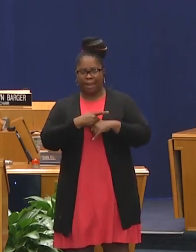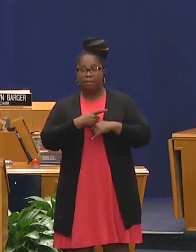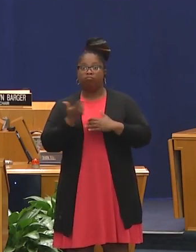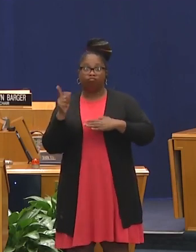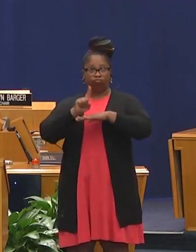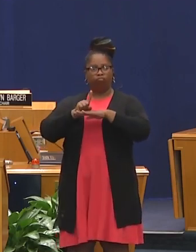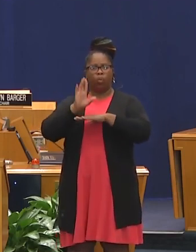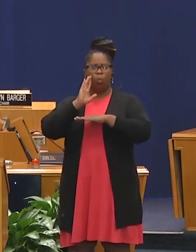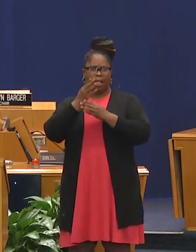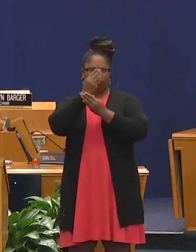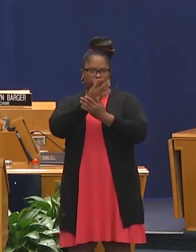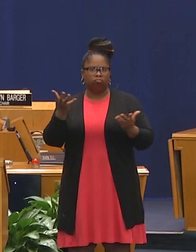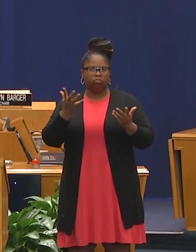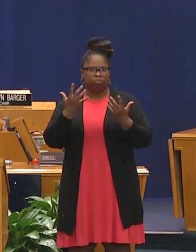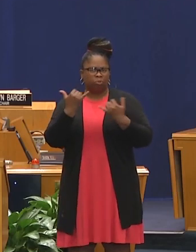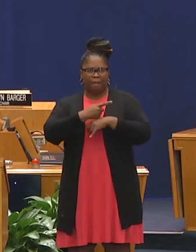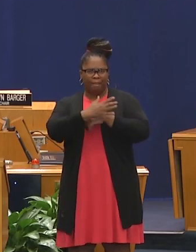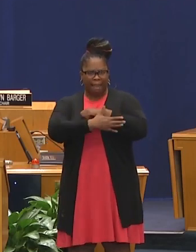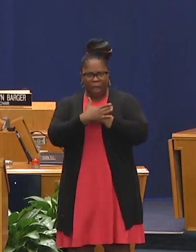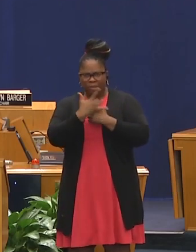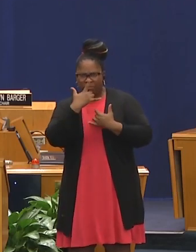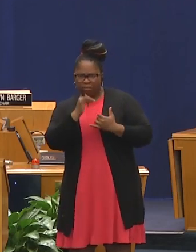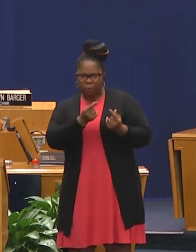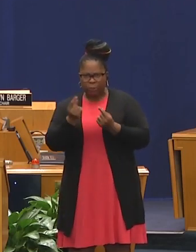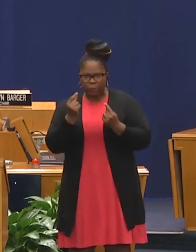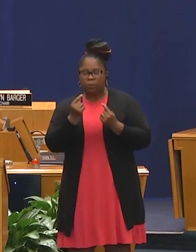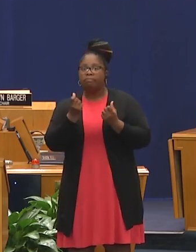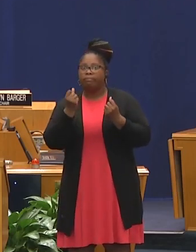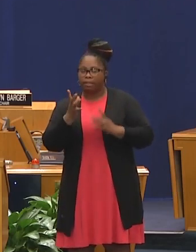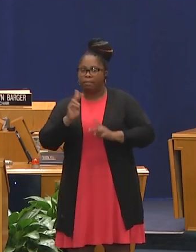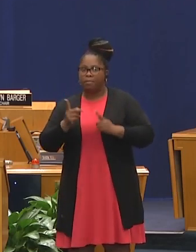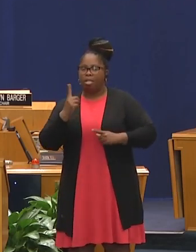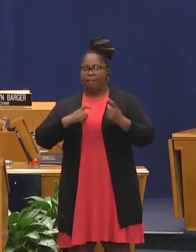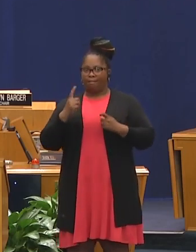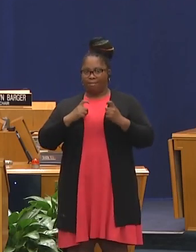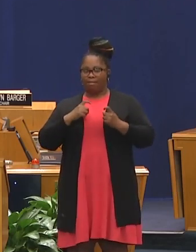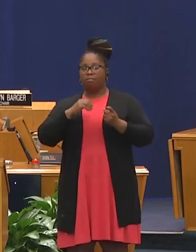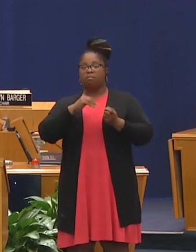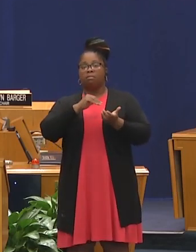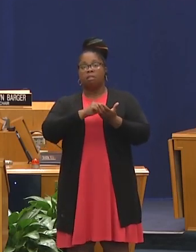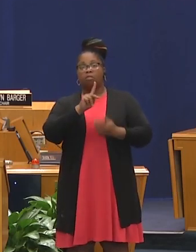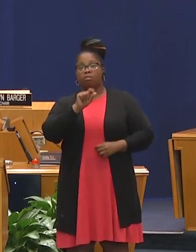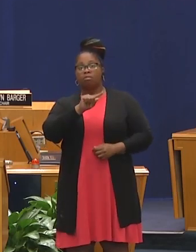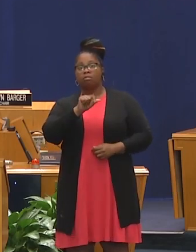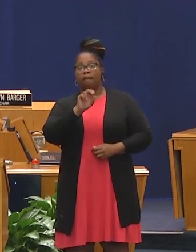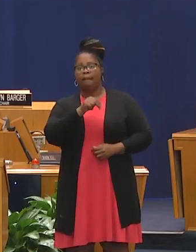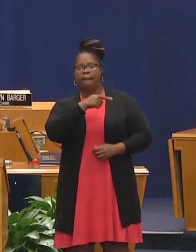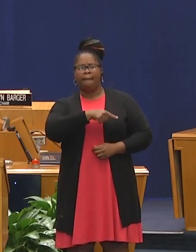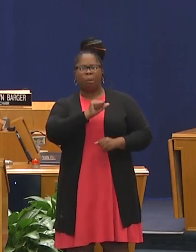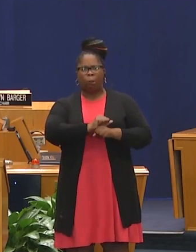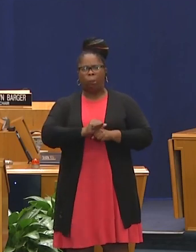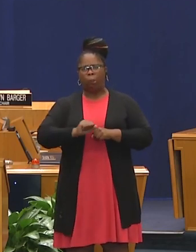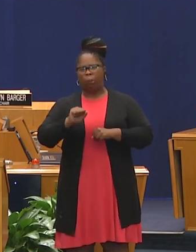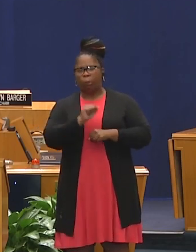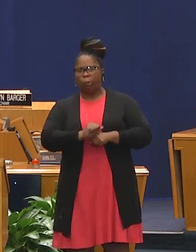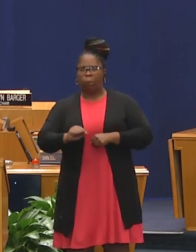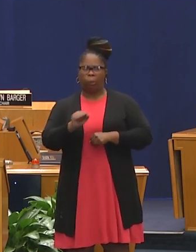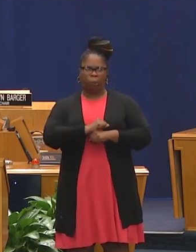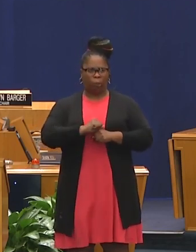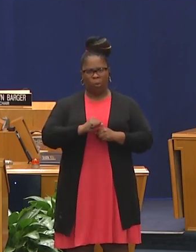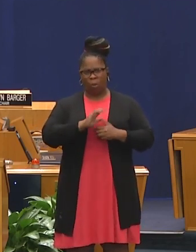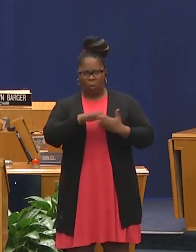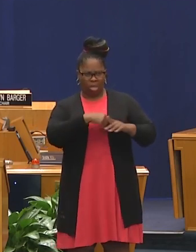testing efforts, which I know many people have been asking about. Dr. Kazan has worked relentlessly to coordinate all of our testing sites